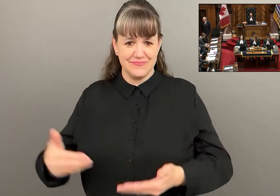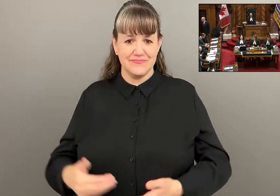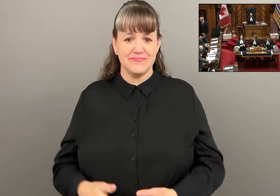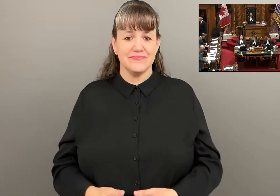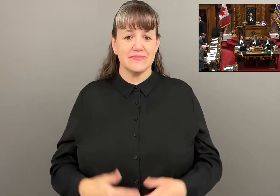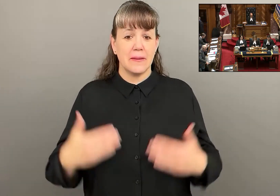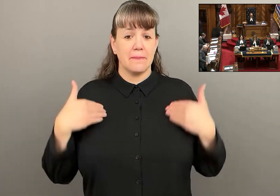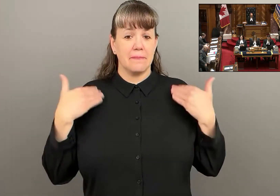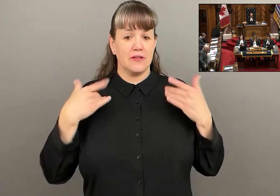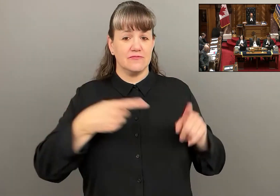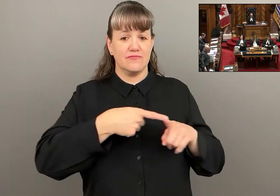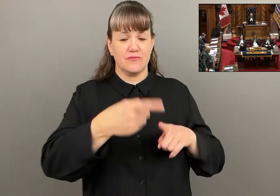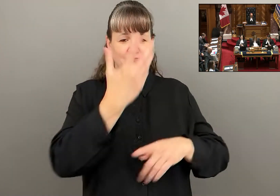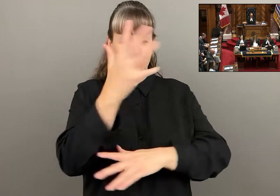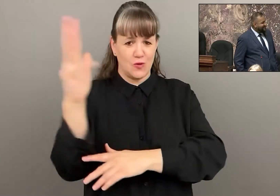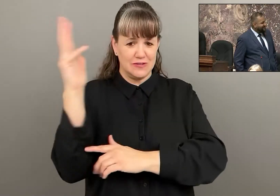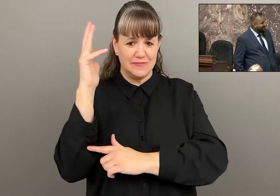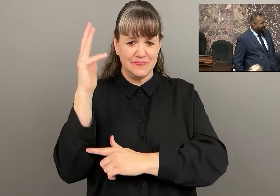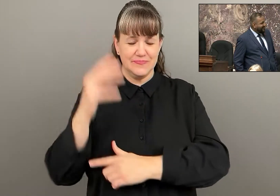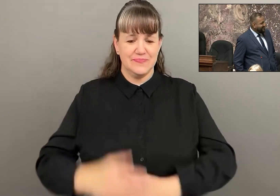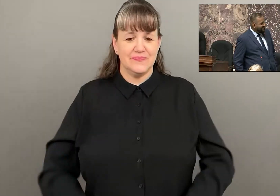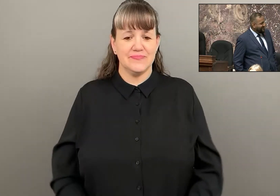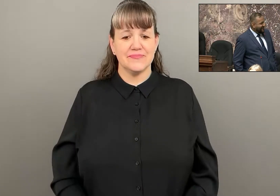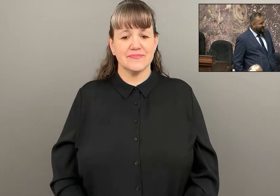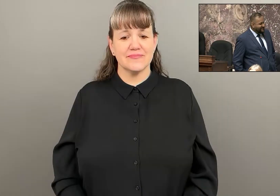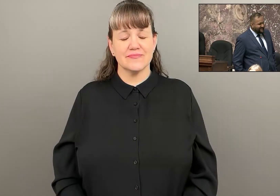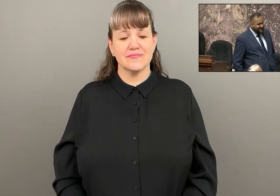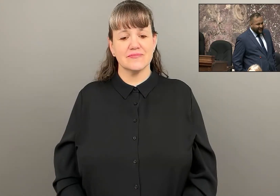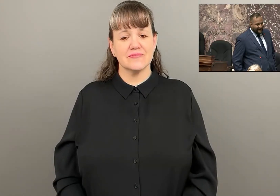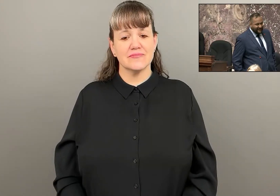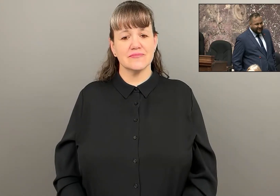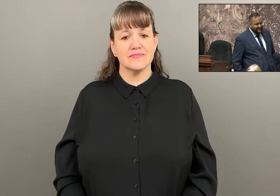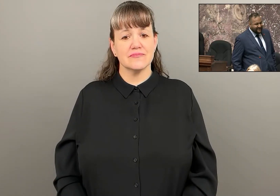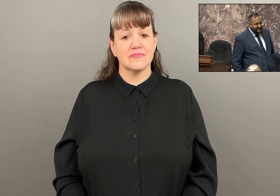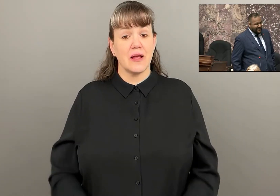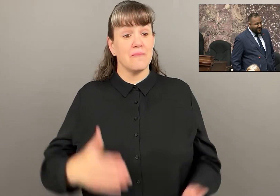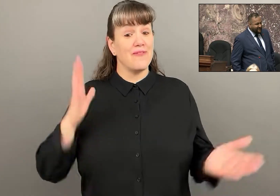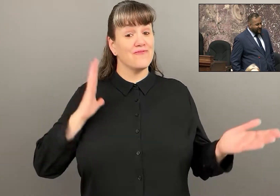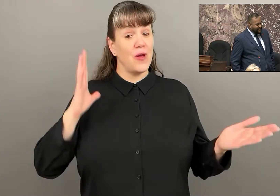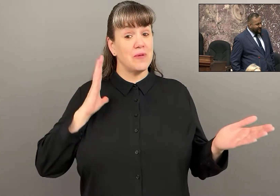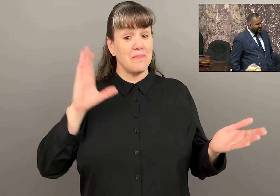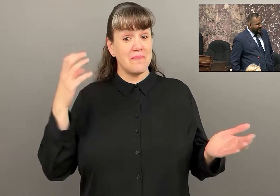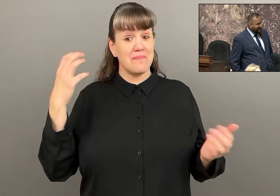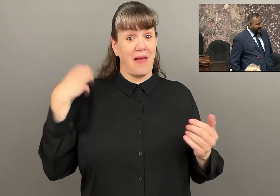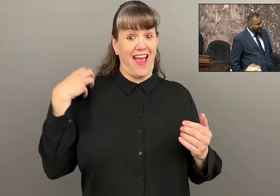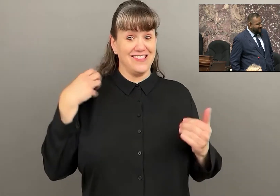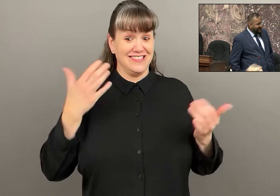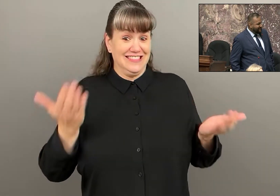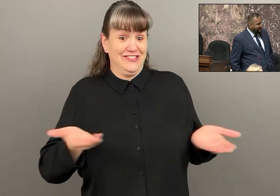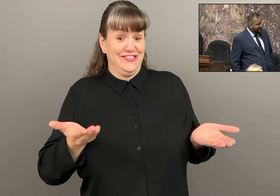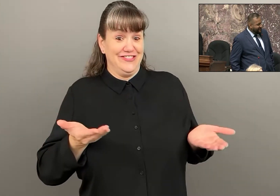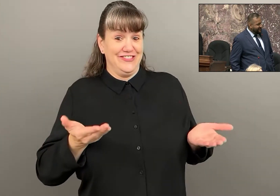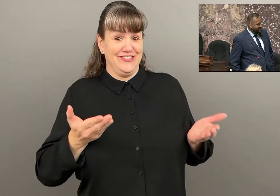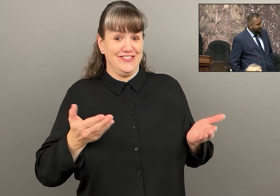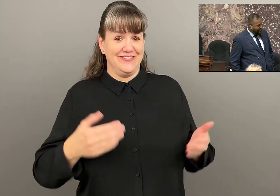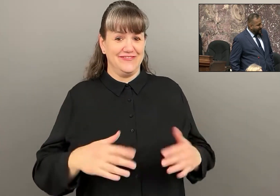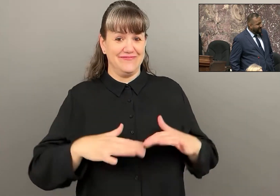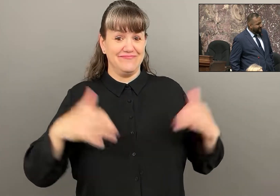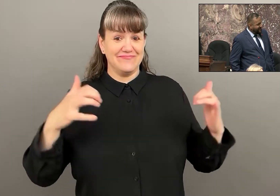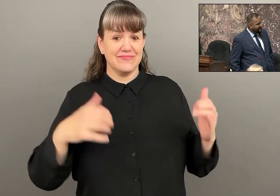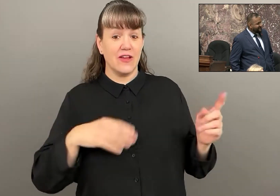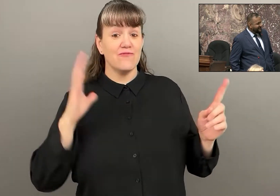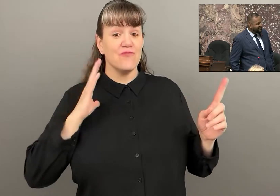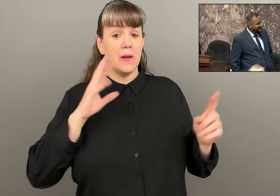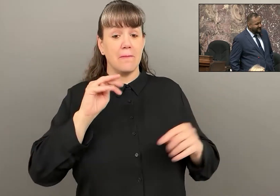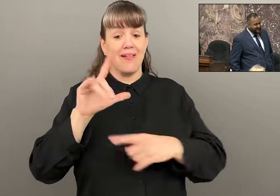Mr. Speaker. My former boss is in the House, the former MLA from Stikeen, the pride